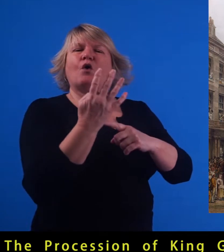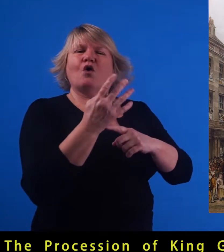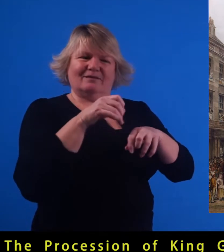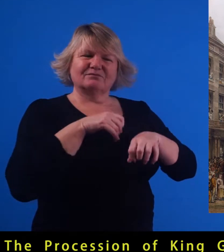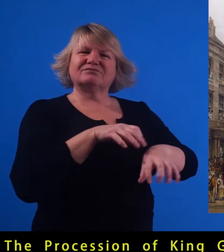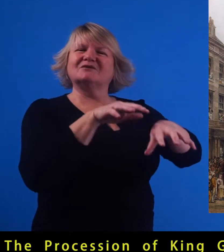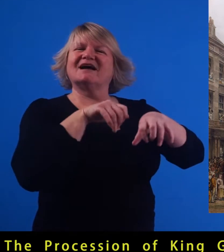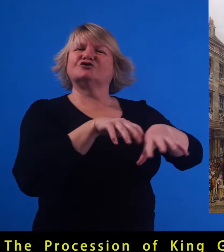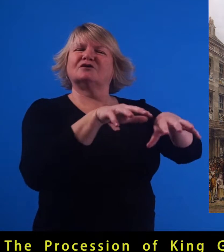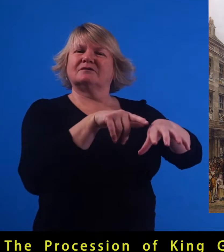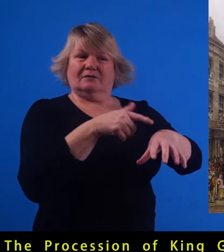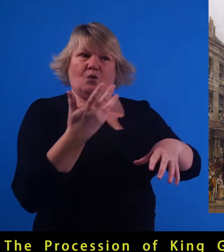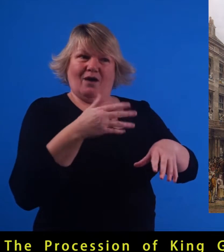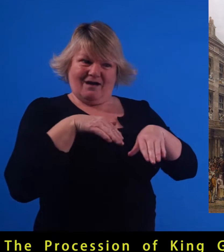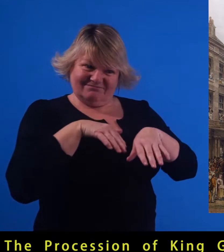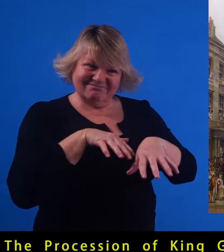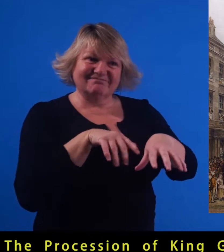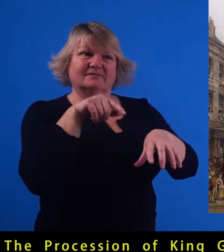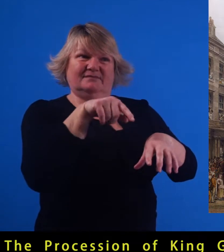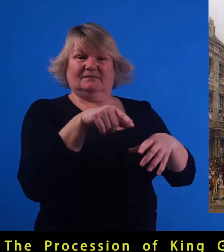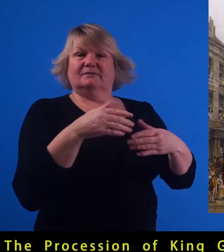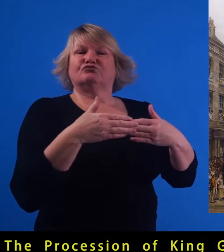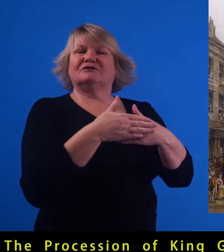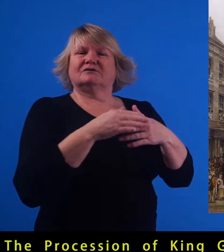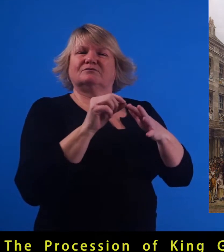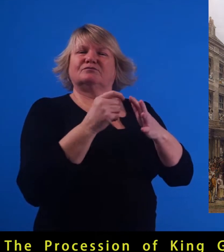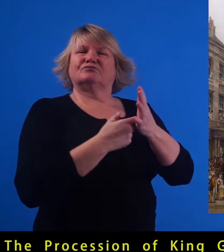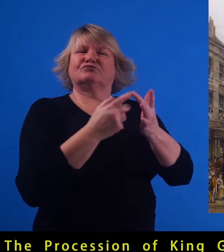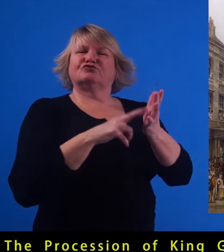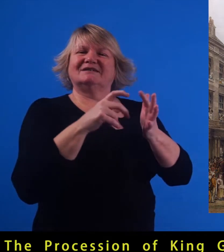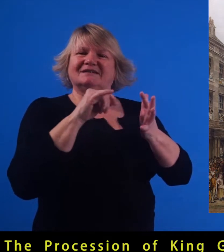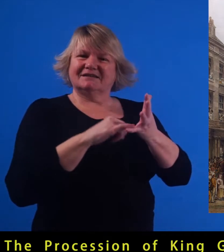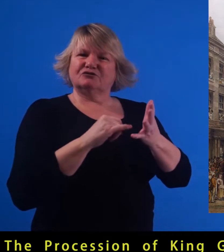The procession of King George IV entering Princes Street.